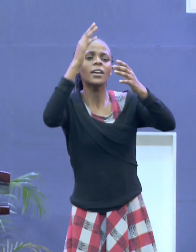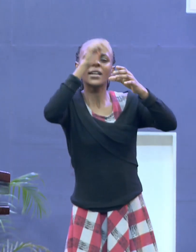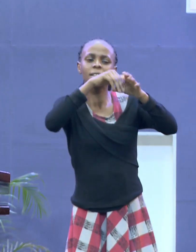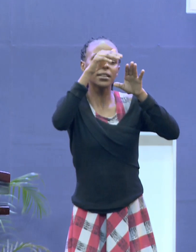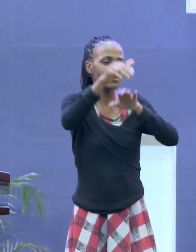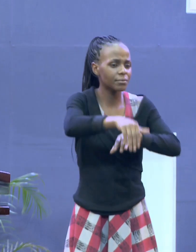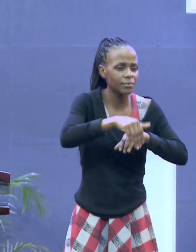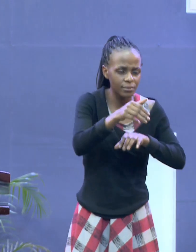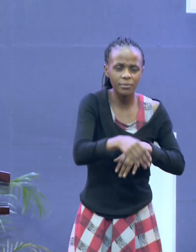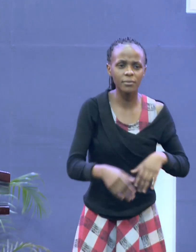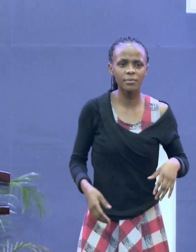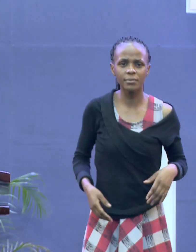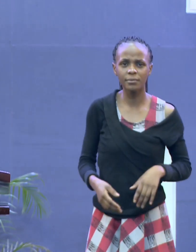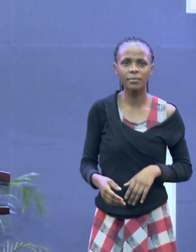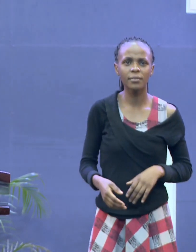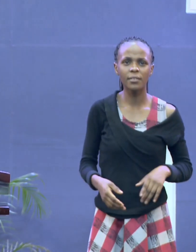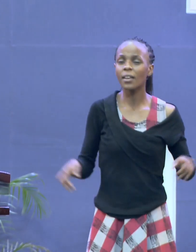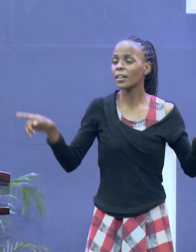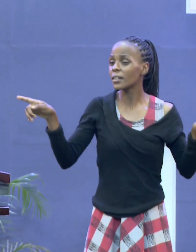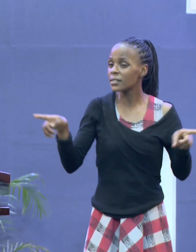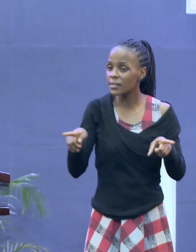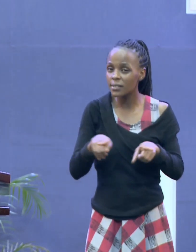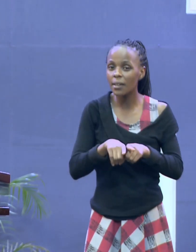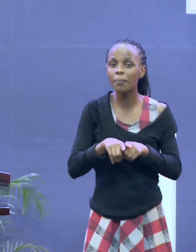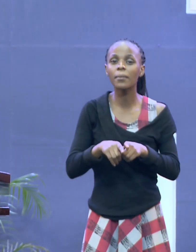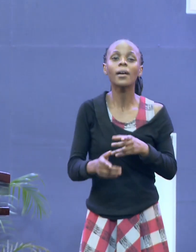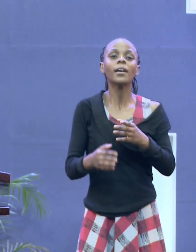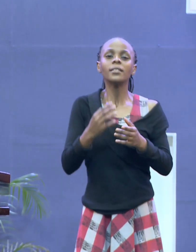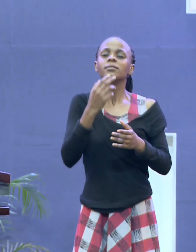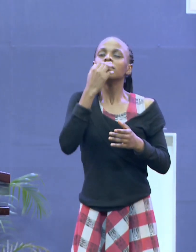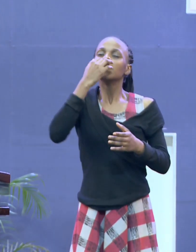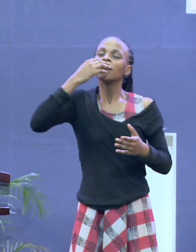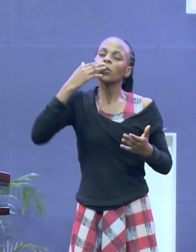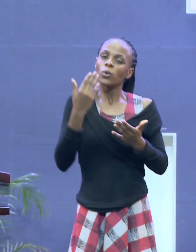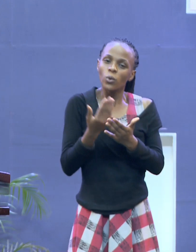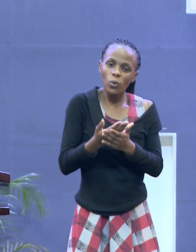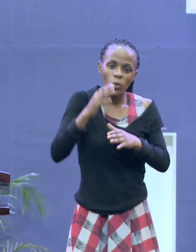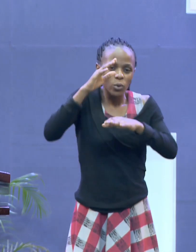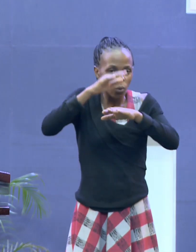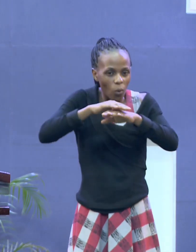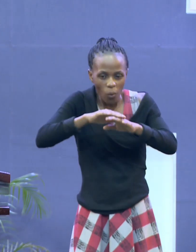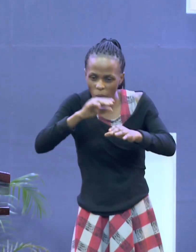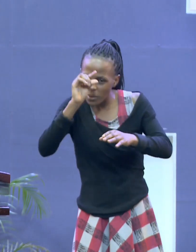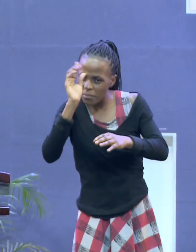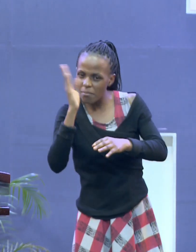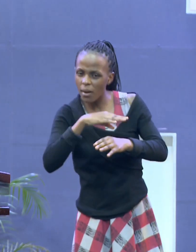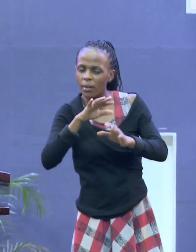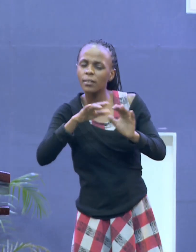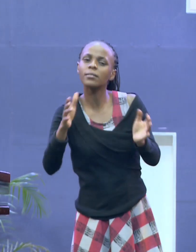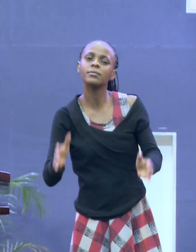nsuku. And burning incense on altars of brick. Eranga botereza obubane ku